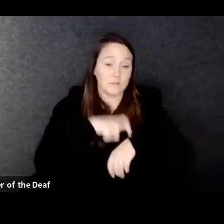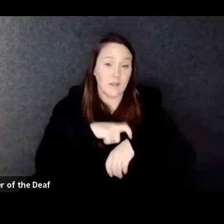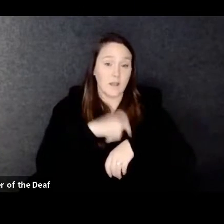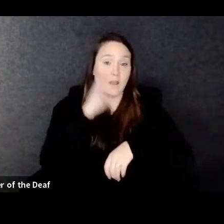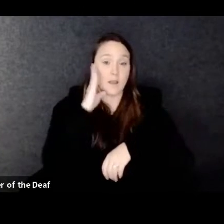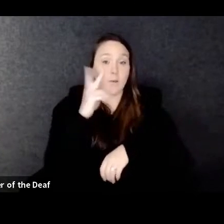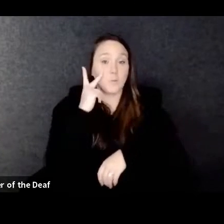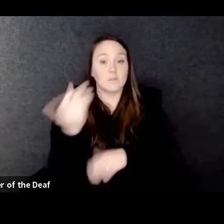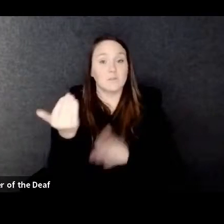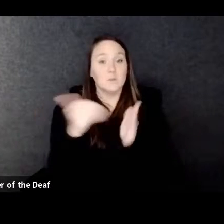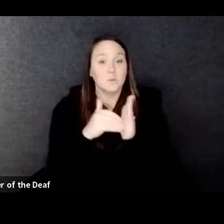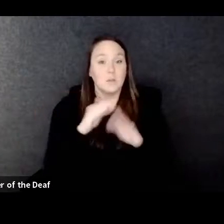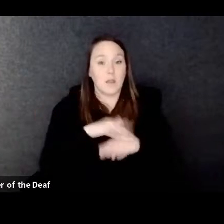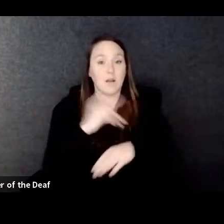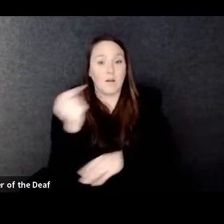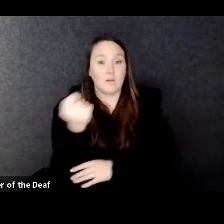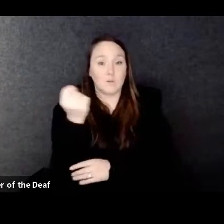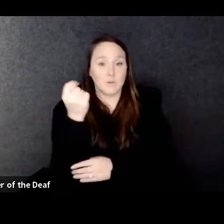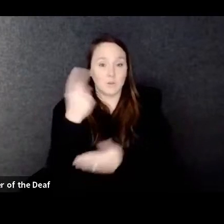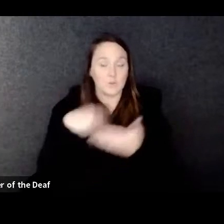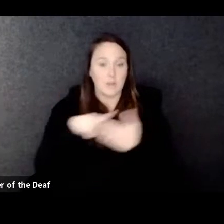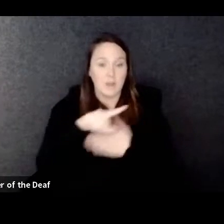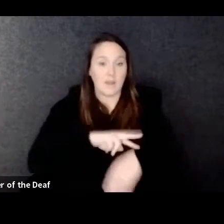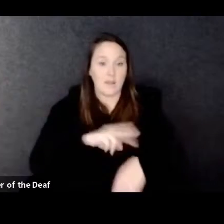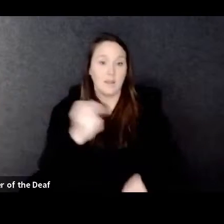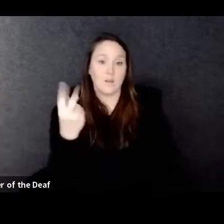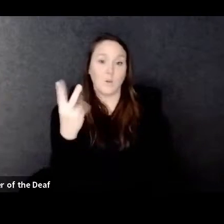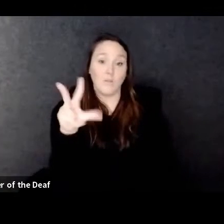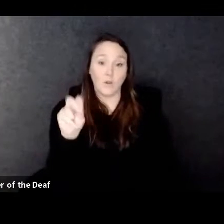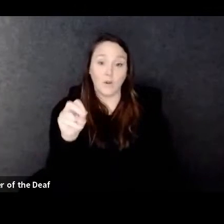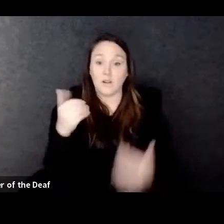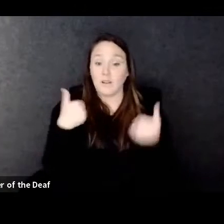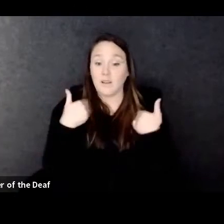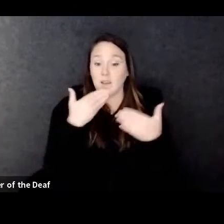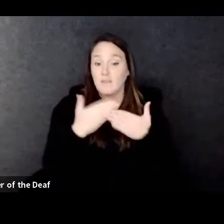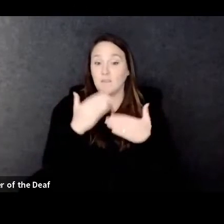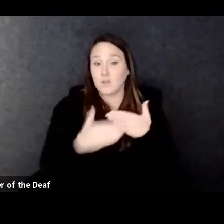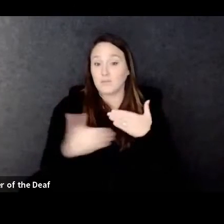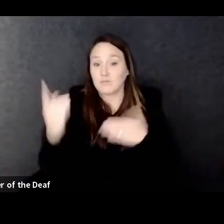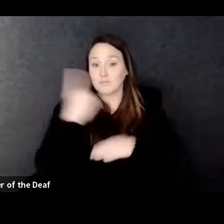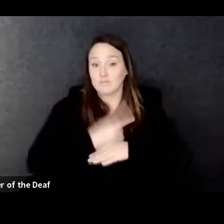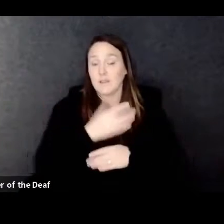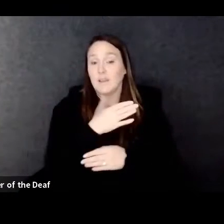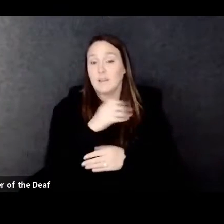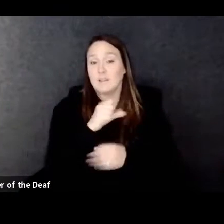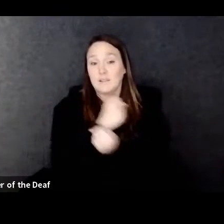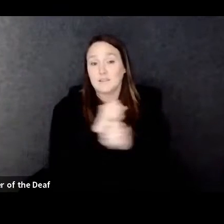see you again on Tuesday at 12:30. Have a good rest of your day and a good safe weekend.